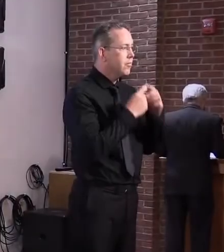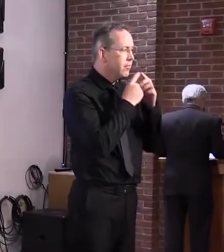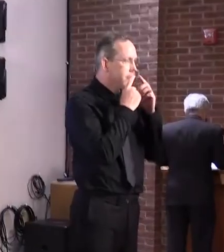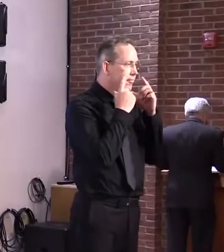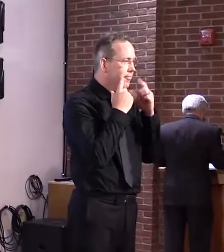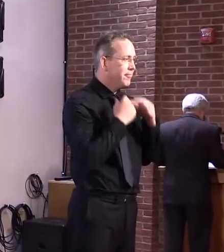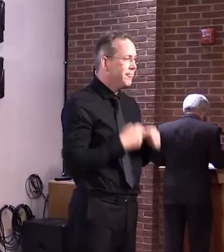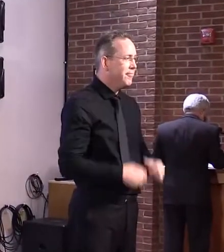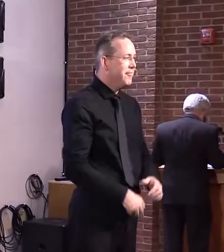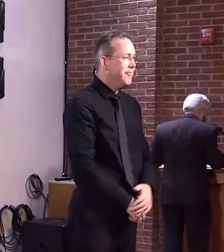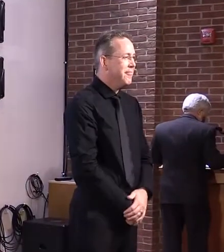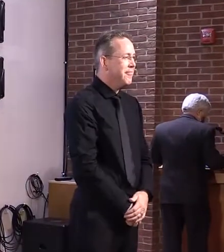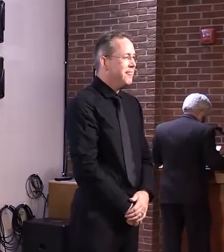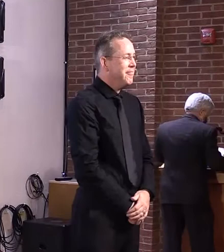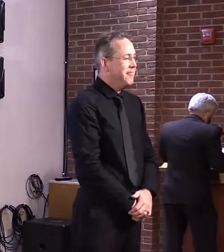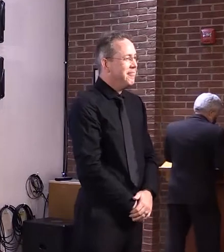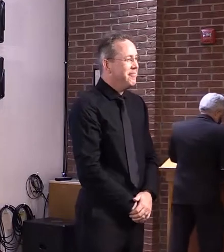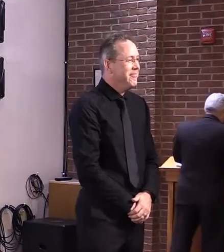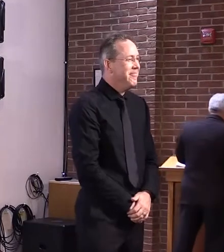Morning, everyone.